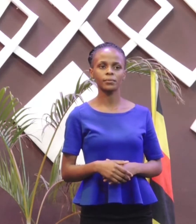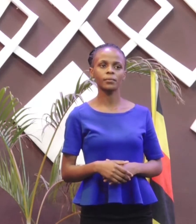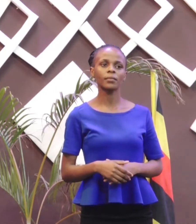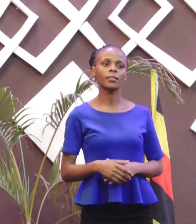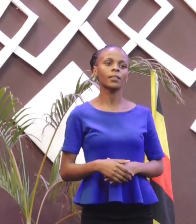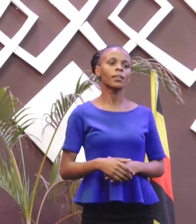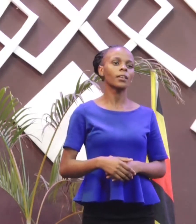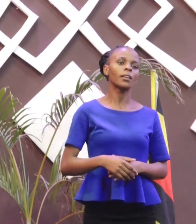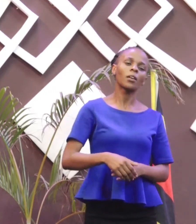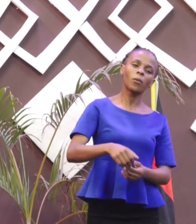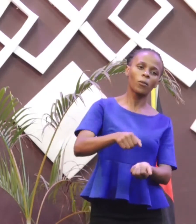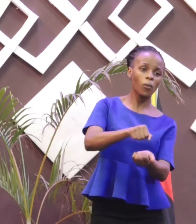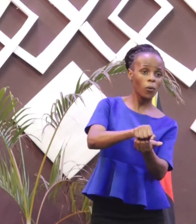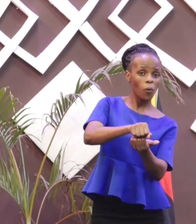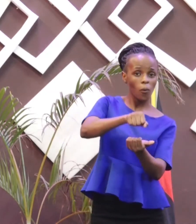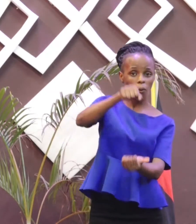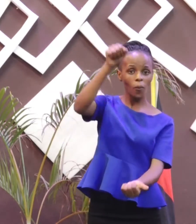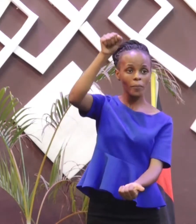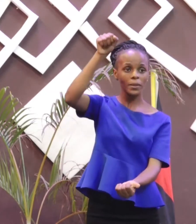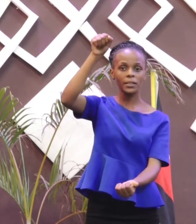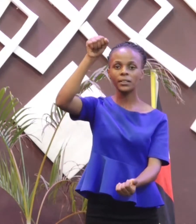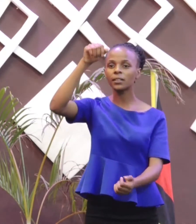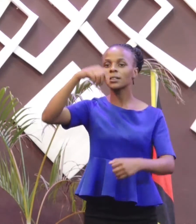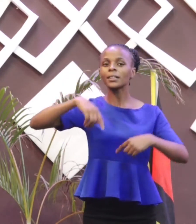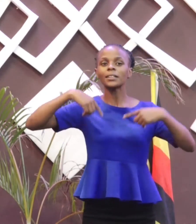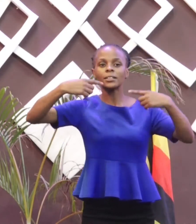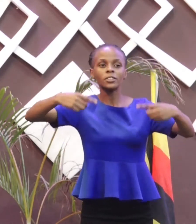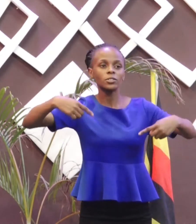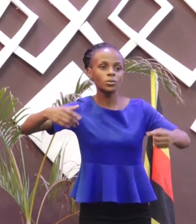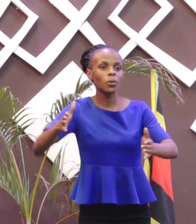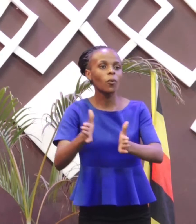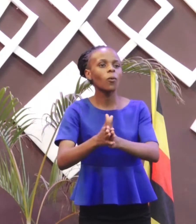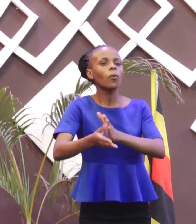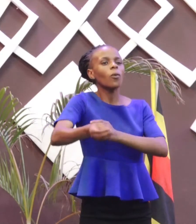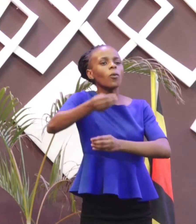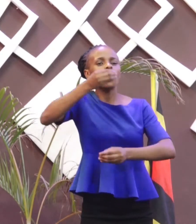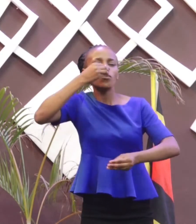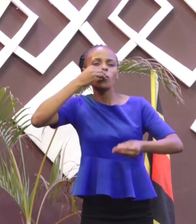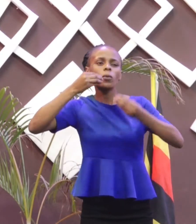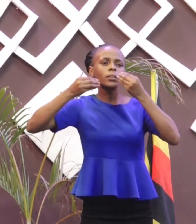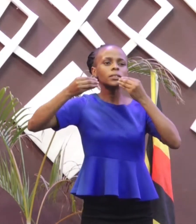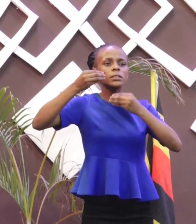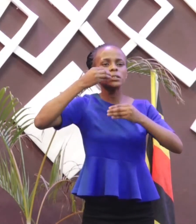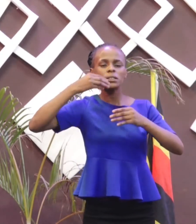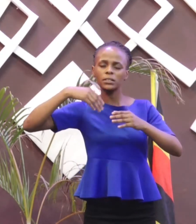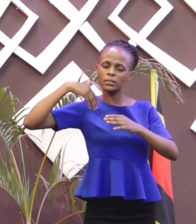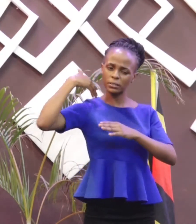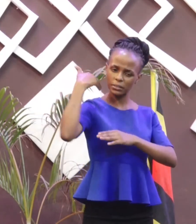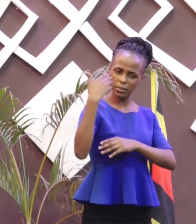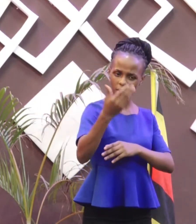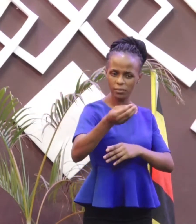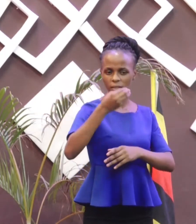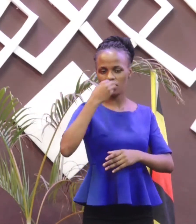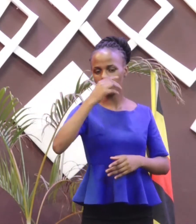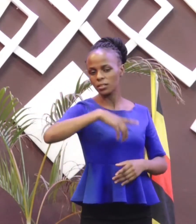Open the scroll and eat, and then after eating, go and speak. Tibikkula,